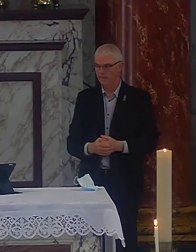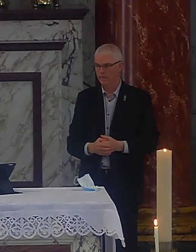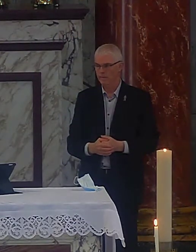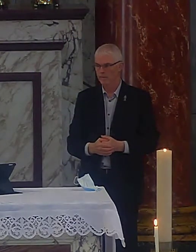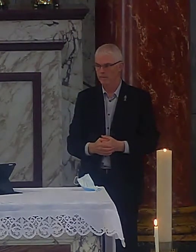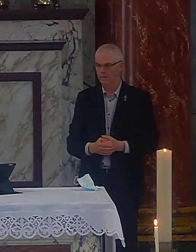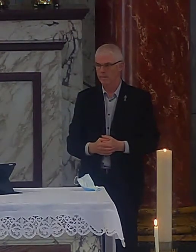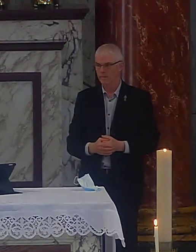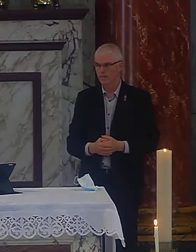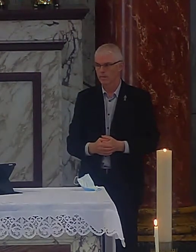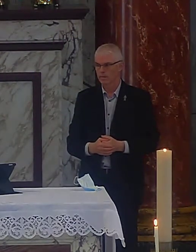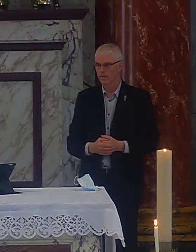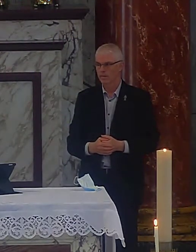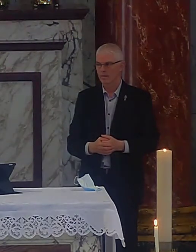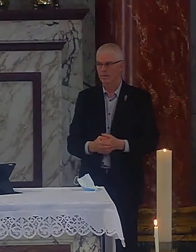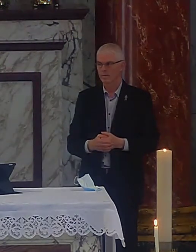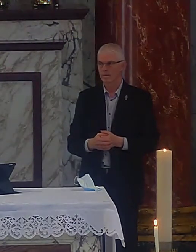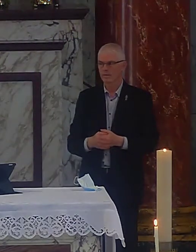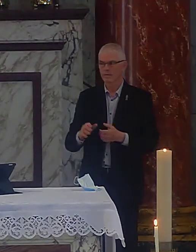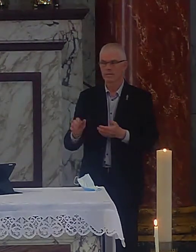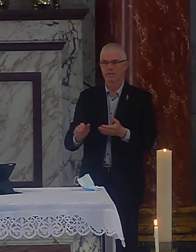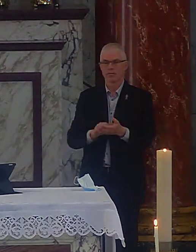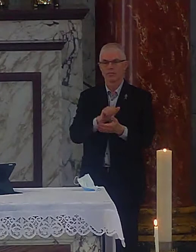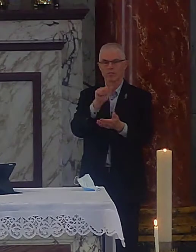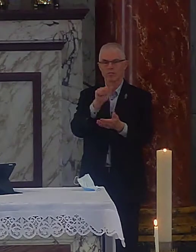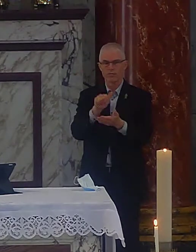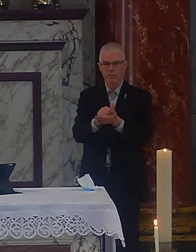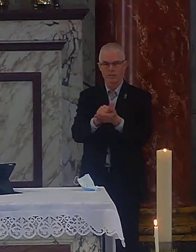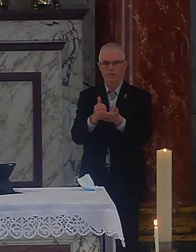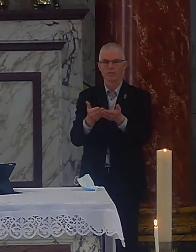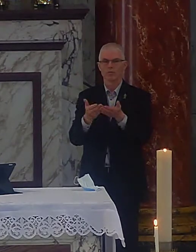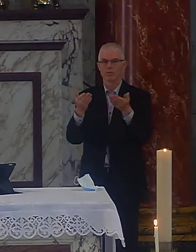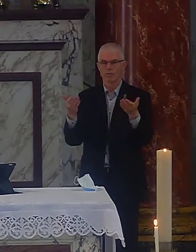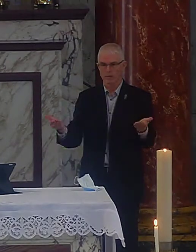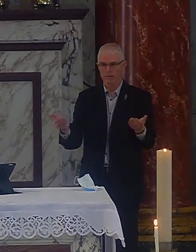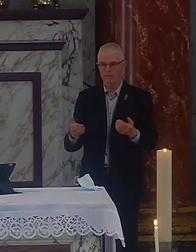Let us give thanks to the Lord our God.